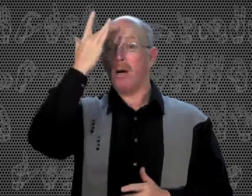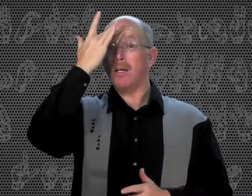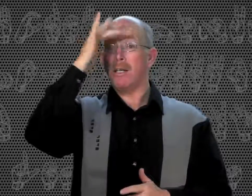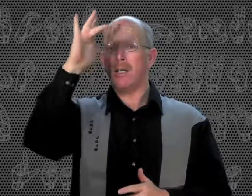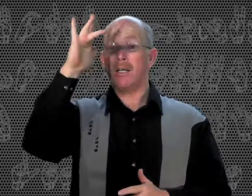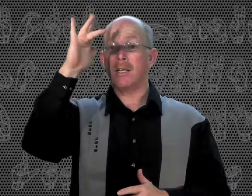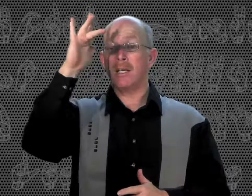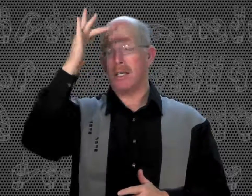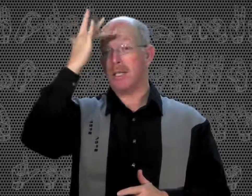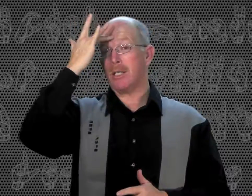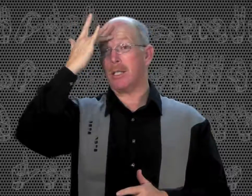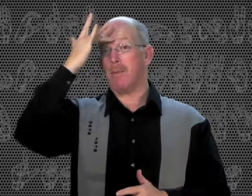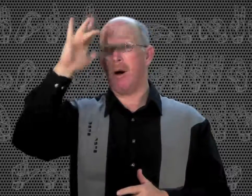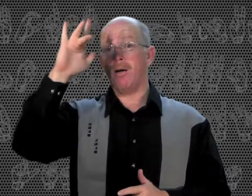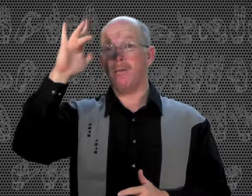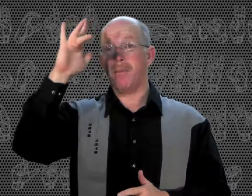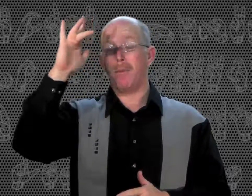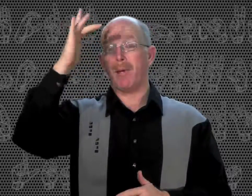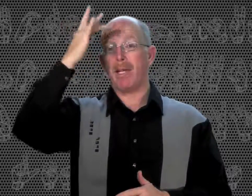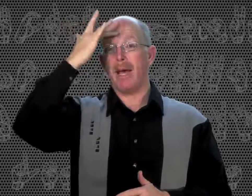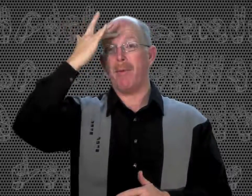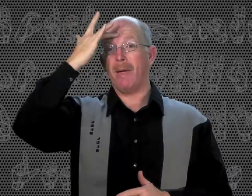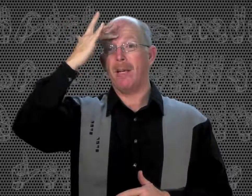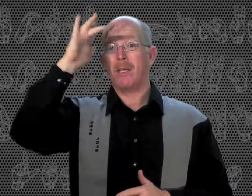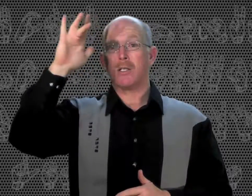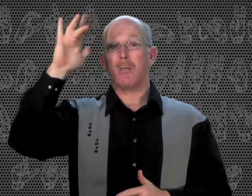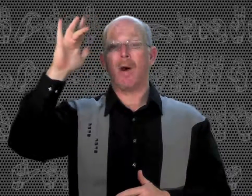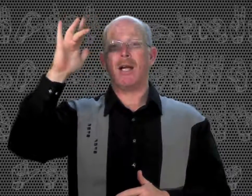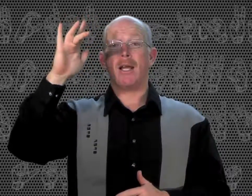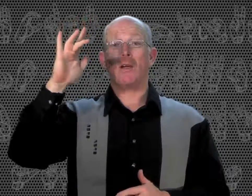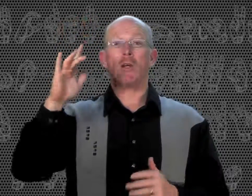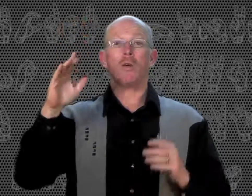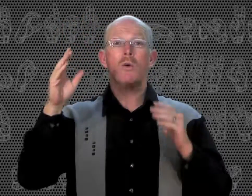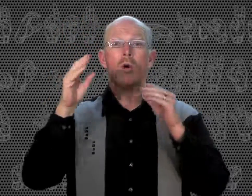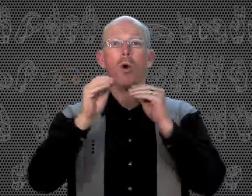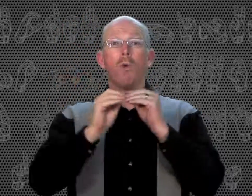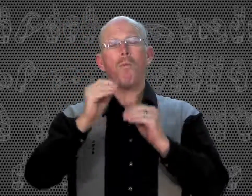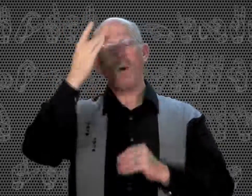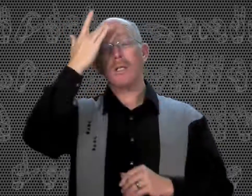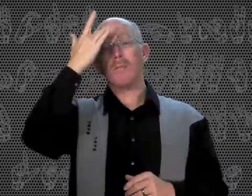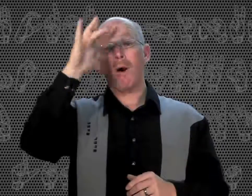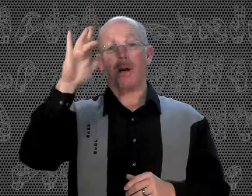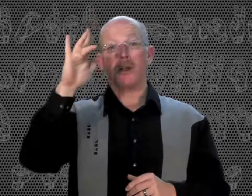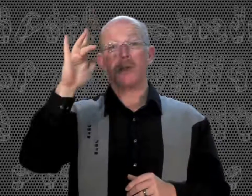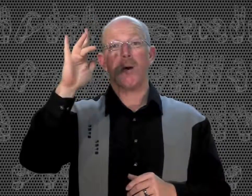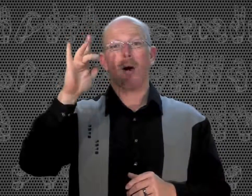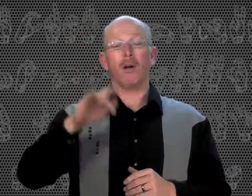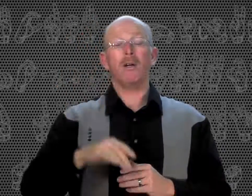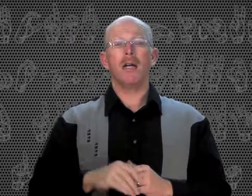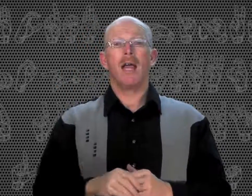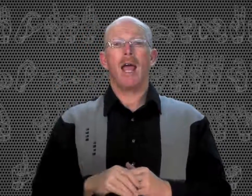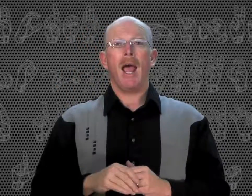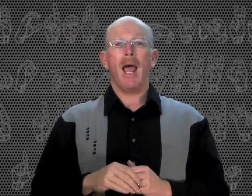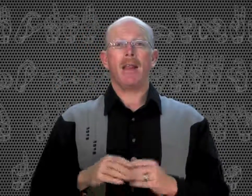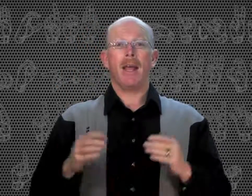smart, smart. Remember we did that one. Smart. Now you can do more smart, smarter, and